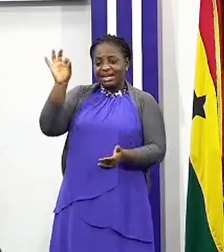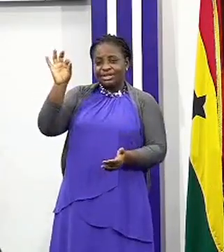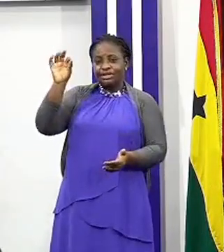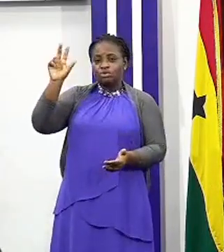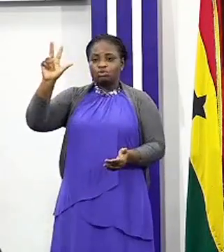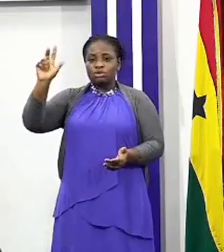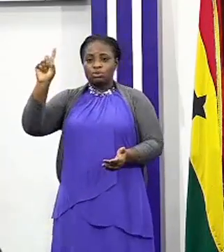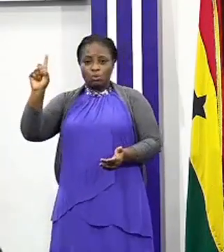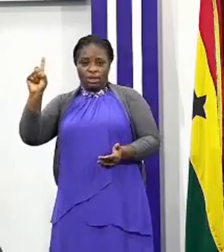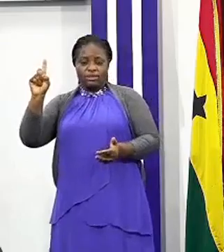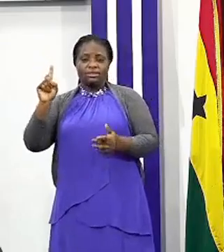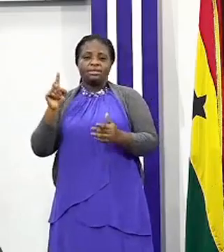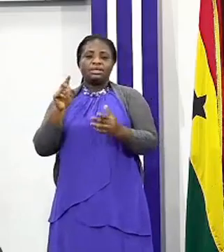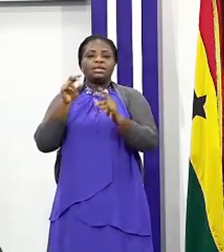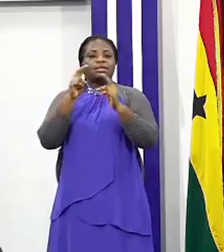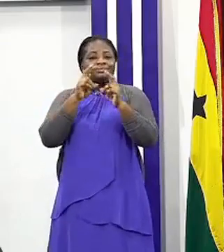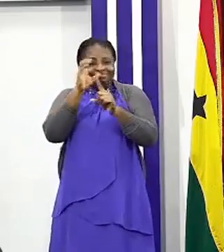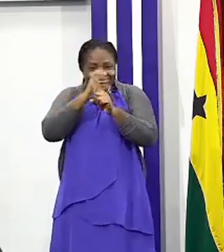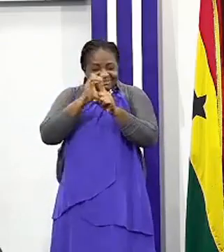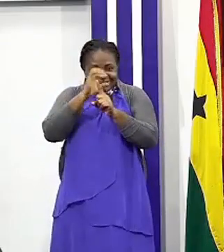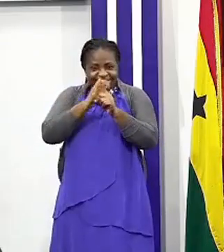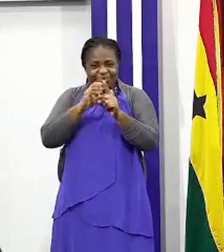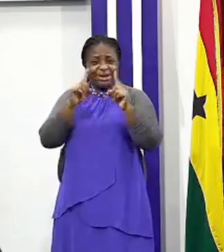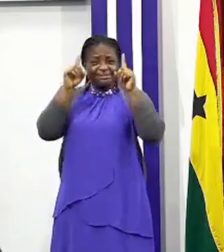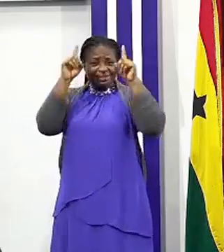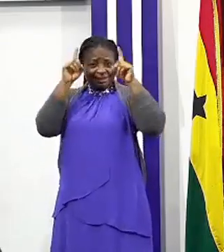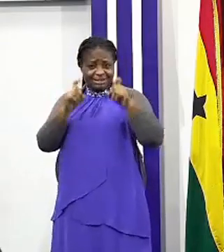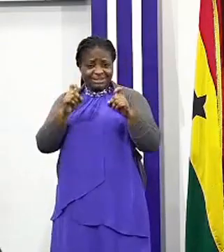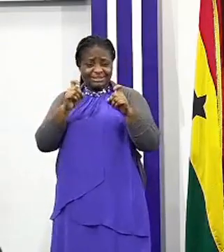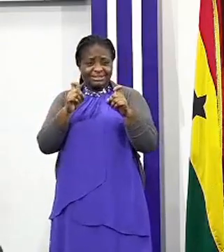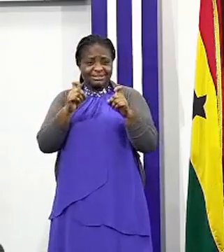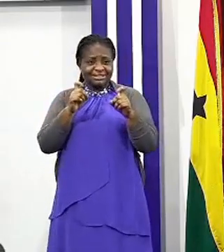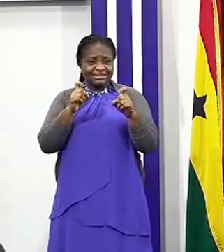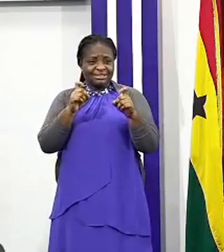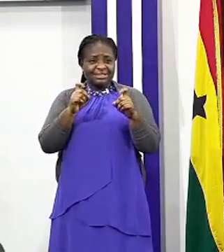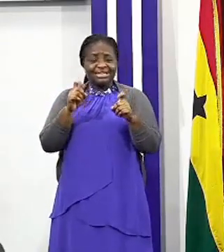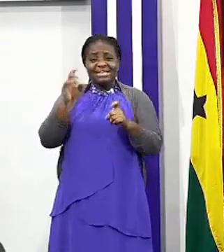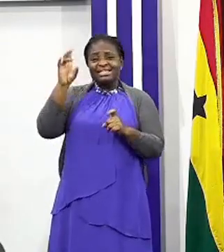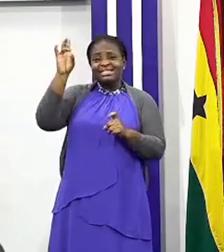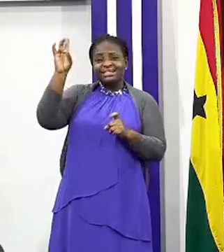76,921 samples. We had actually tested